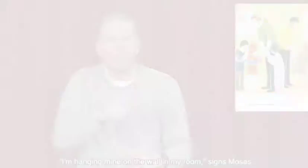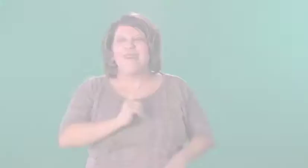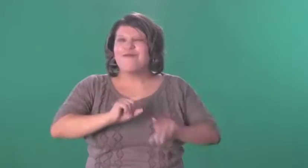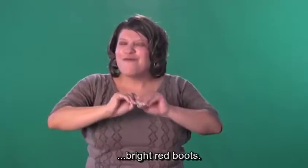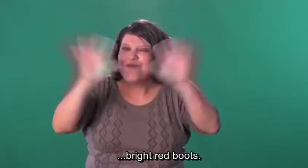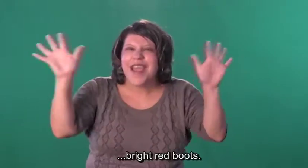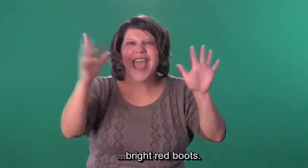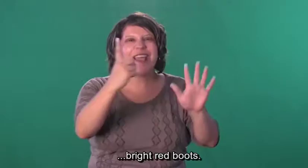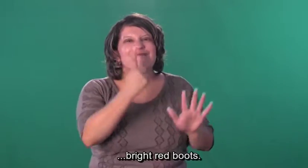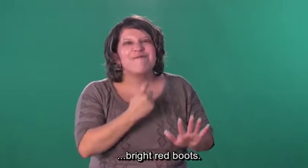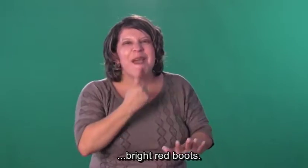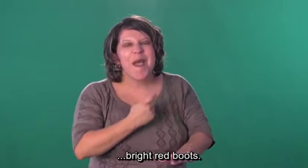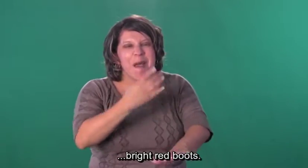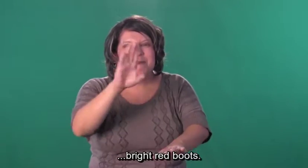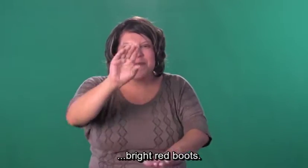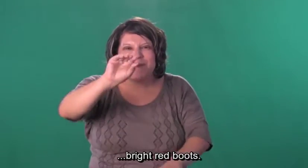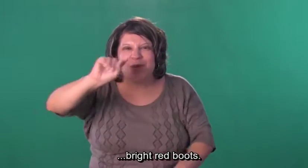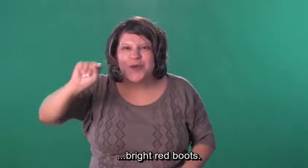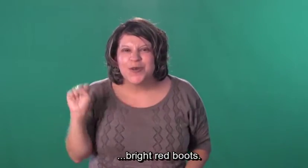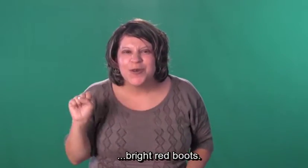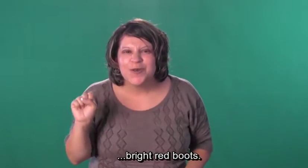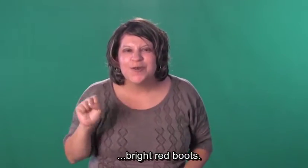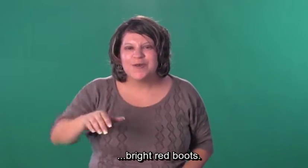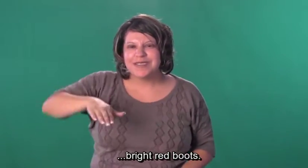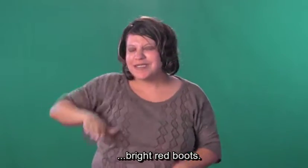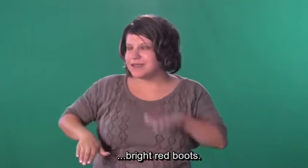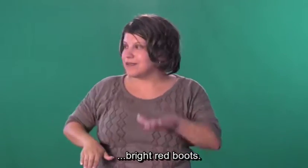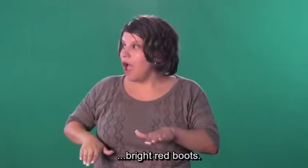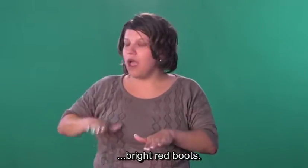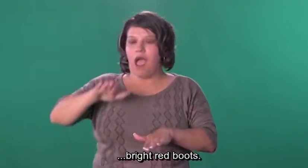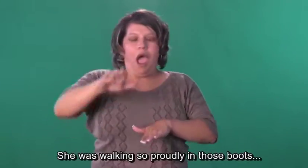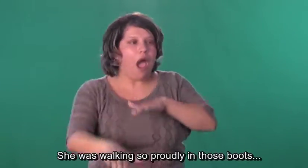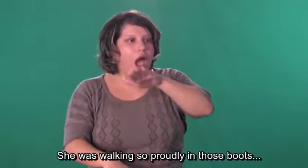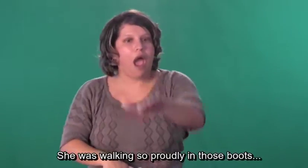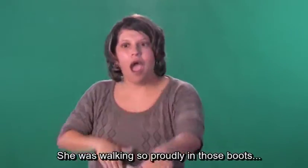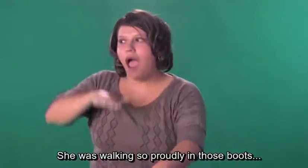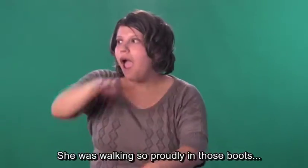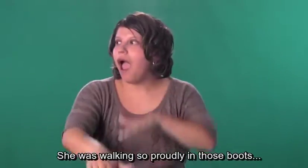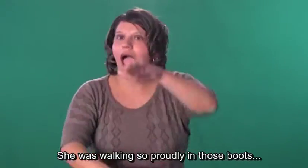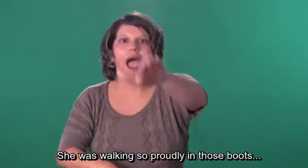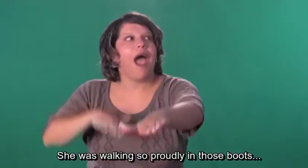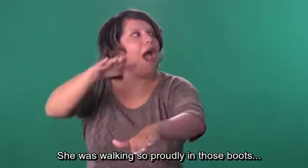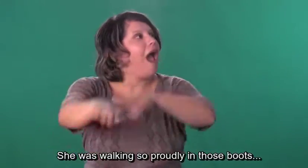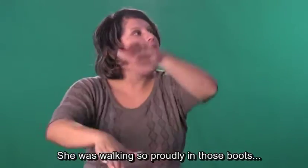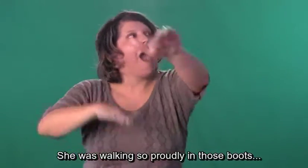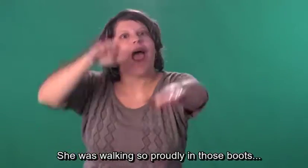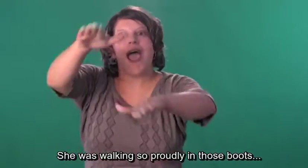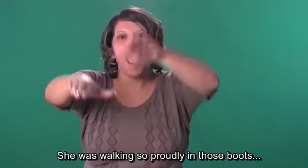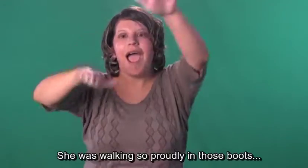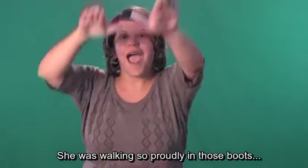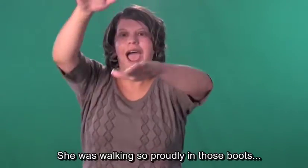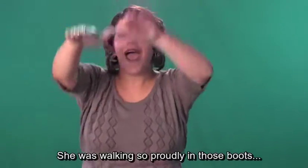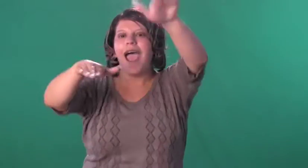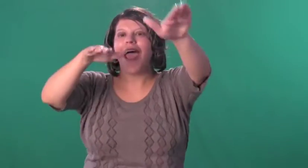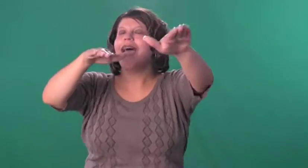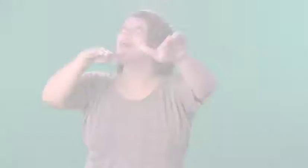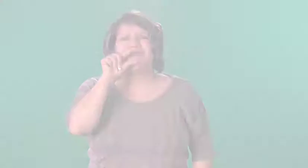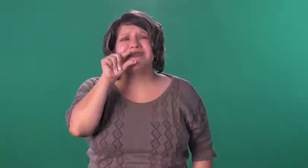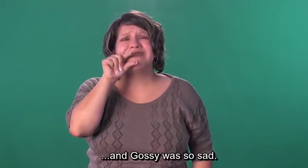Her bright red boots. She was walking so proudly in those boots.